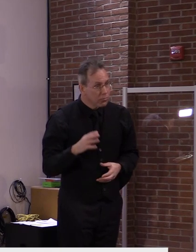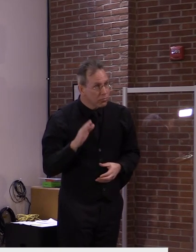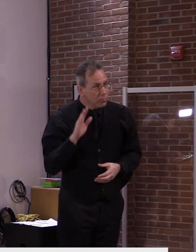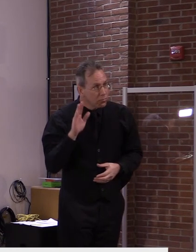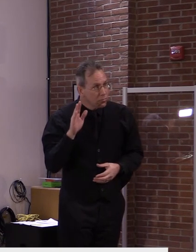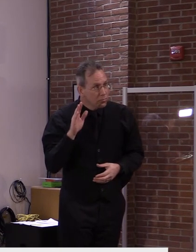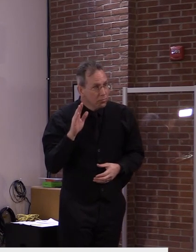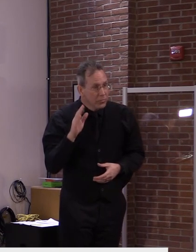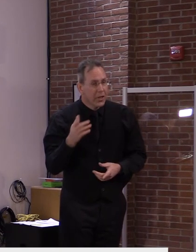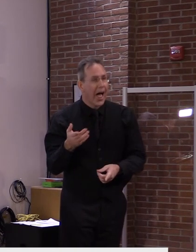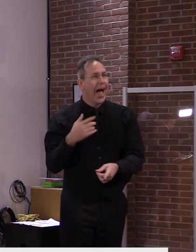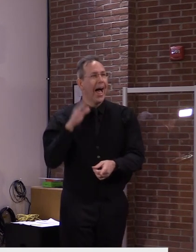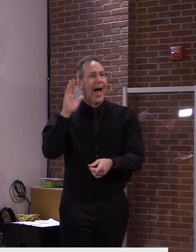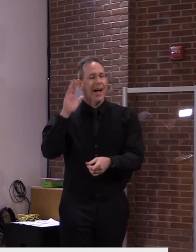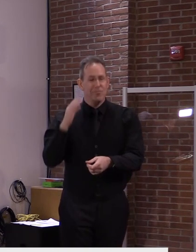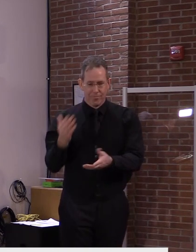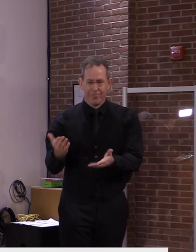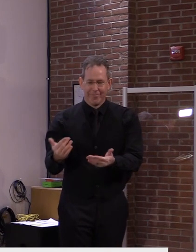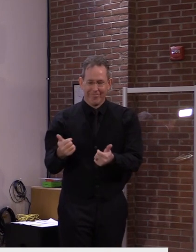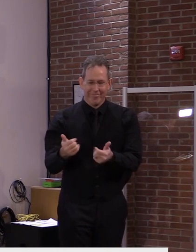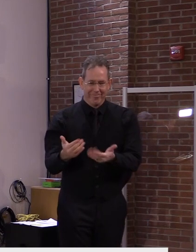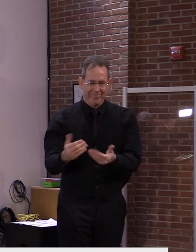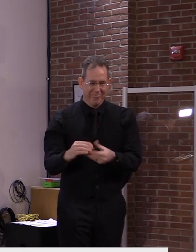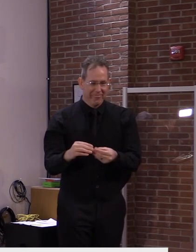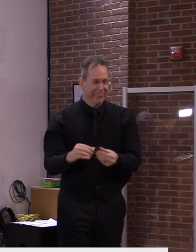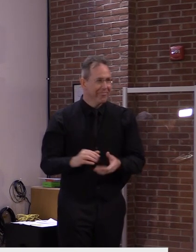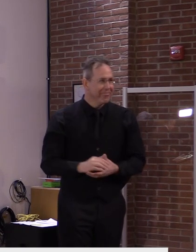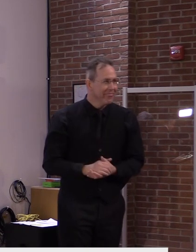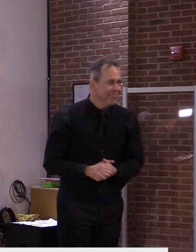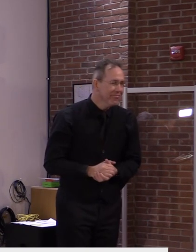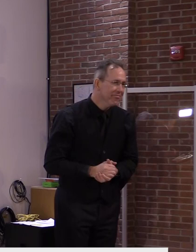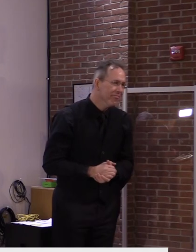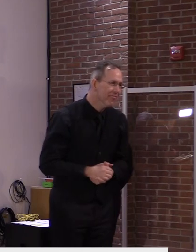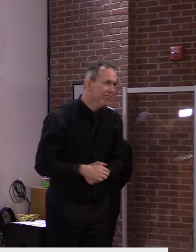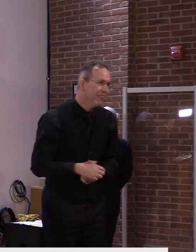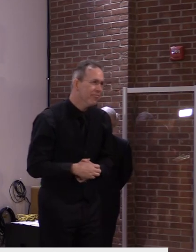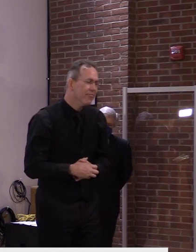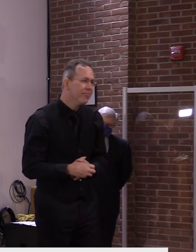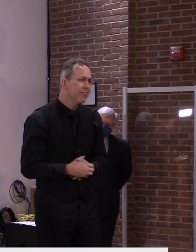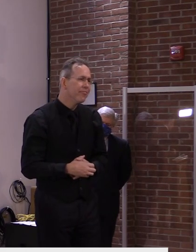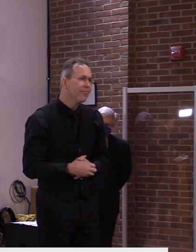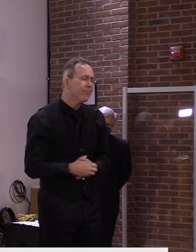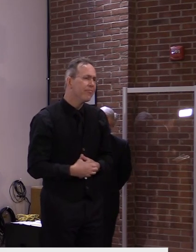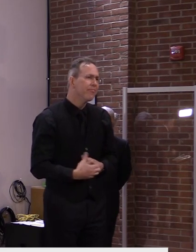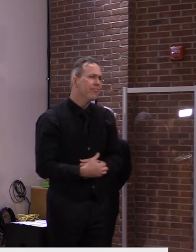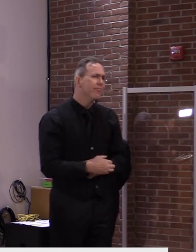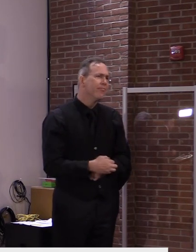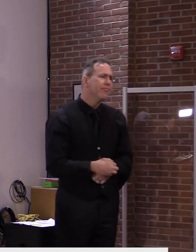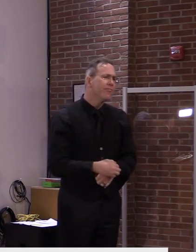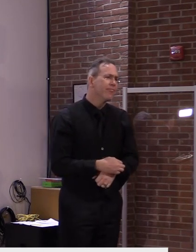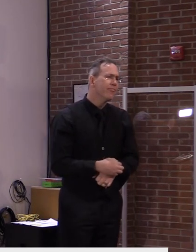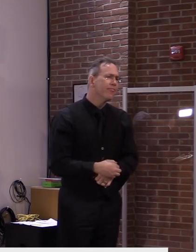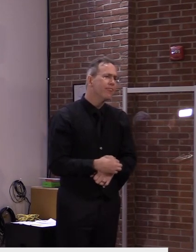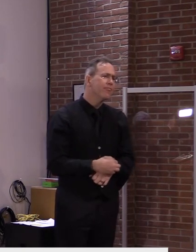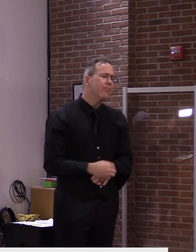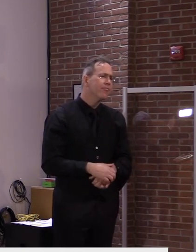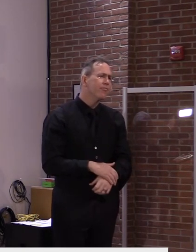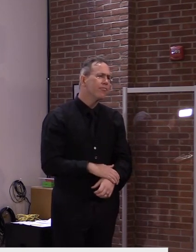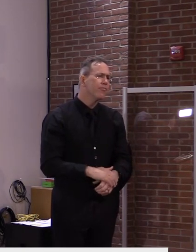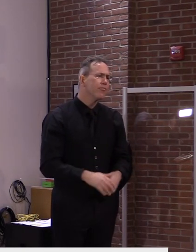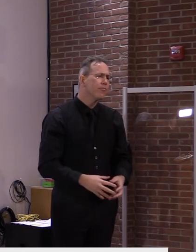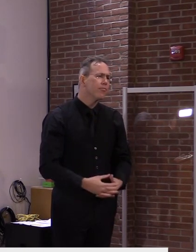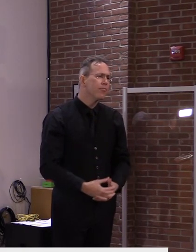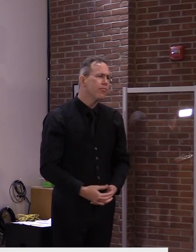Mike? Thanks, Rebecca. Governor, yesterday Veronica Lewis pleaded guilty in state court to attempted murder for